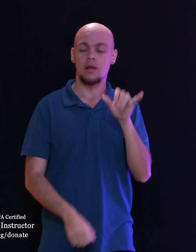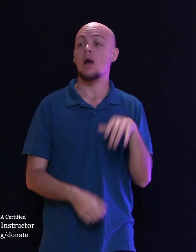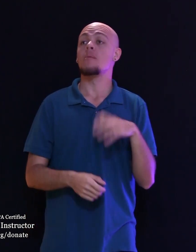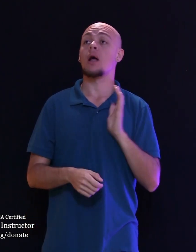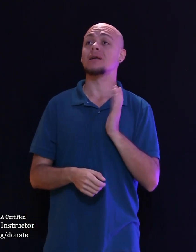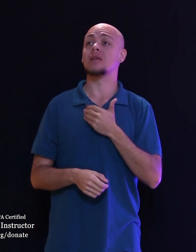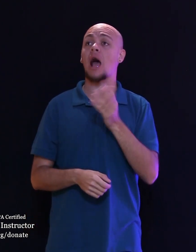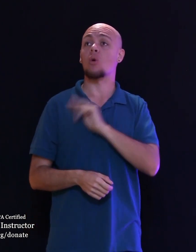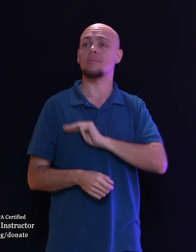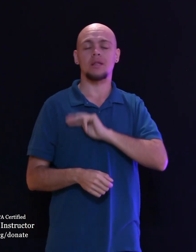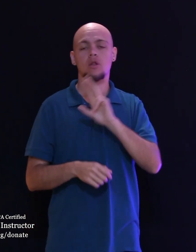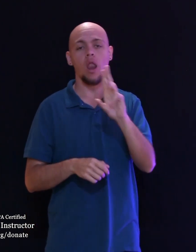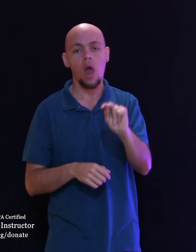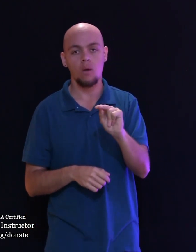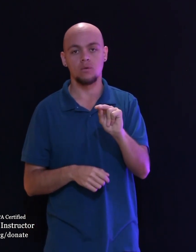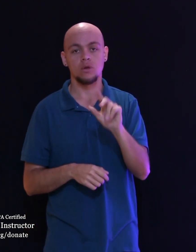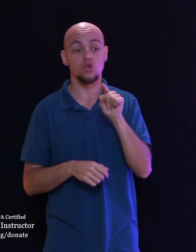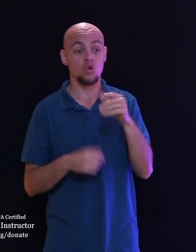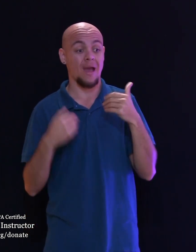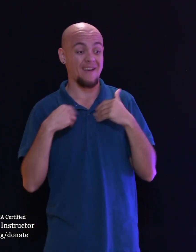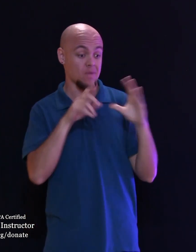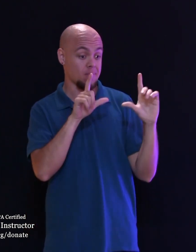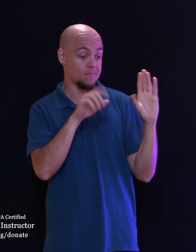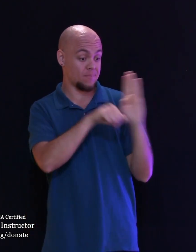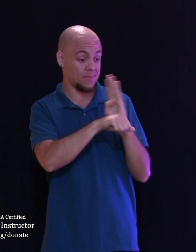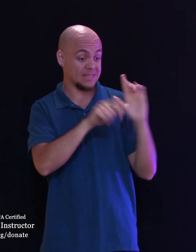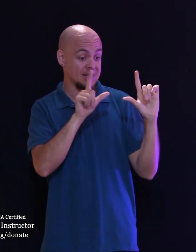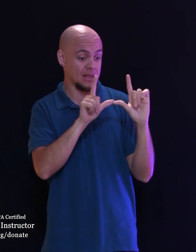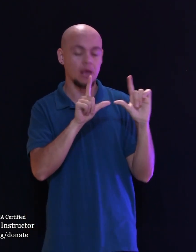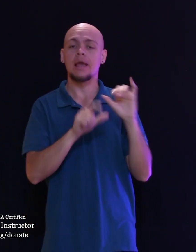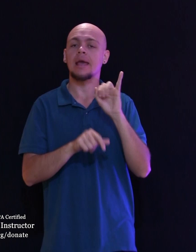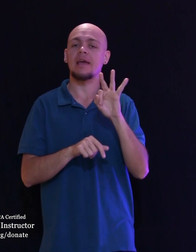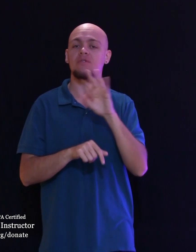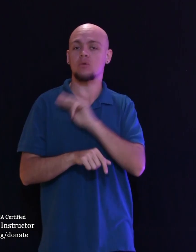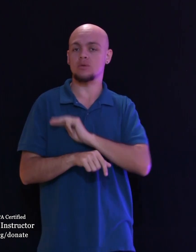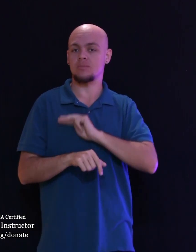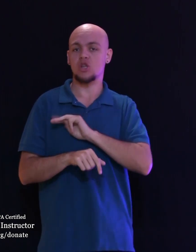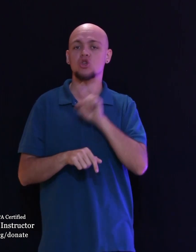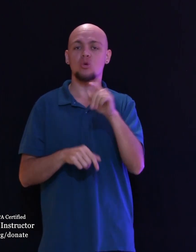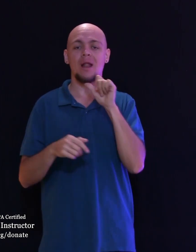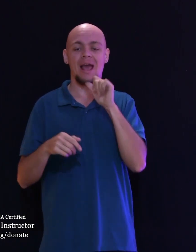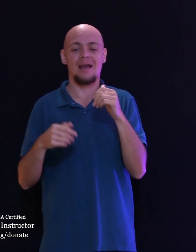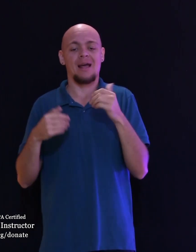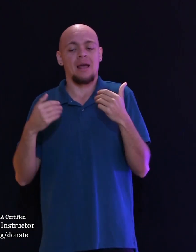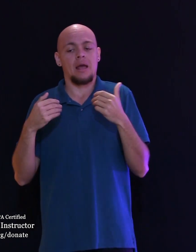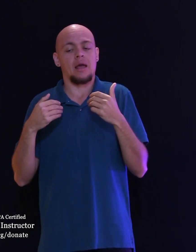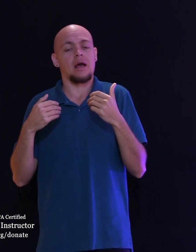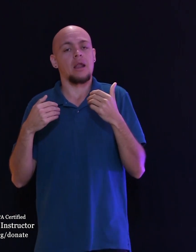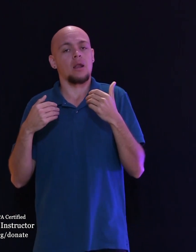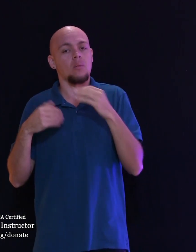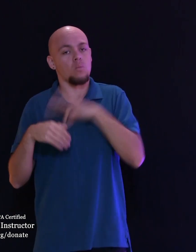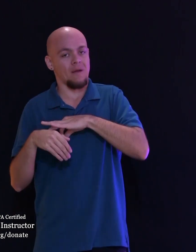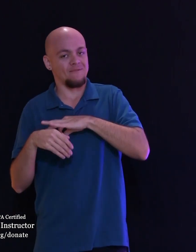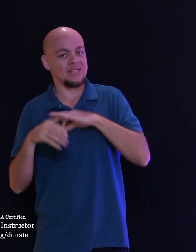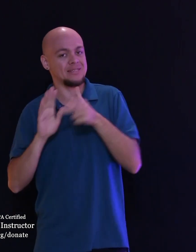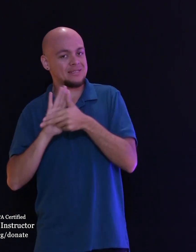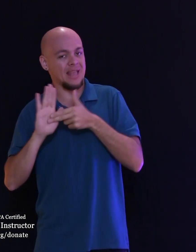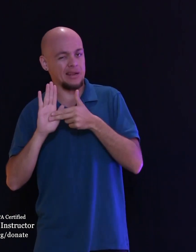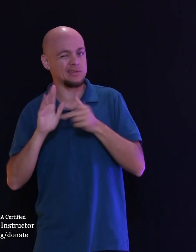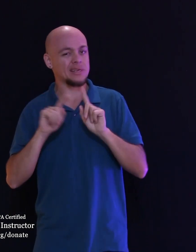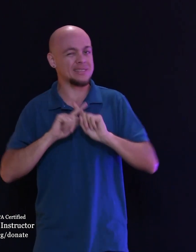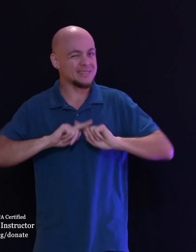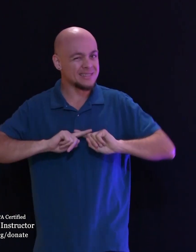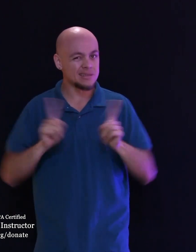But it's our ministry. No, that's why you have a business license. If it was your ministry, you'd have a nonprofit status. See the difference?